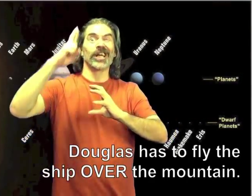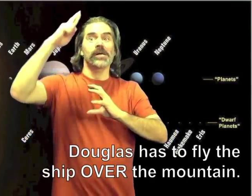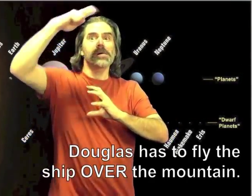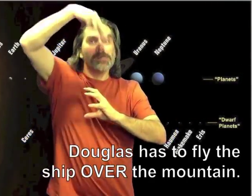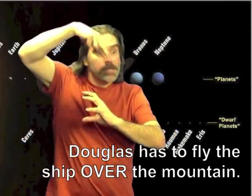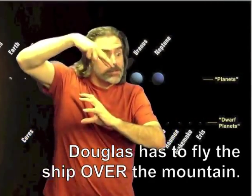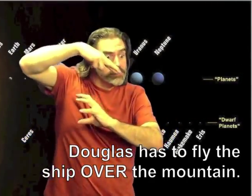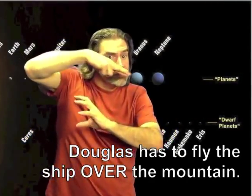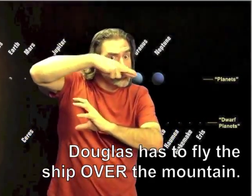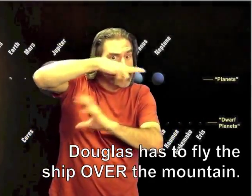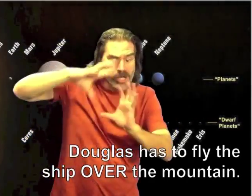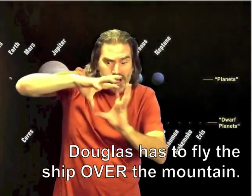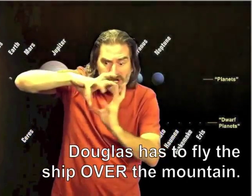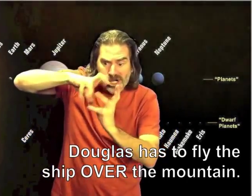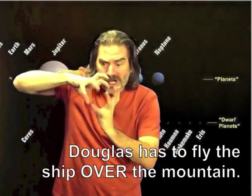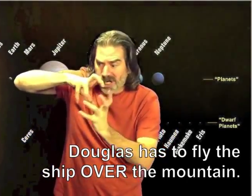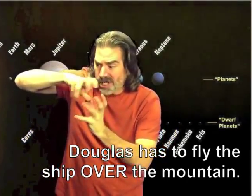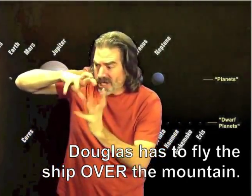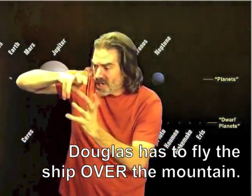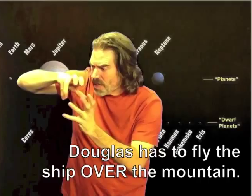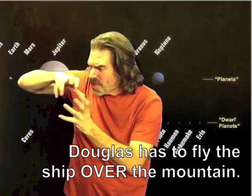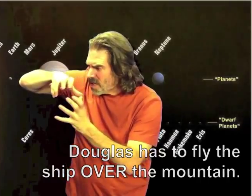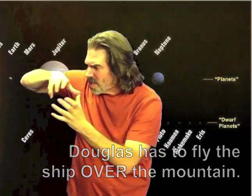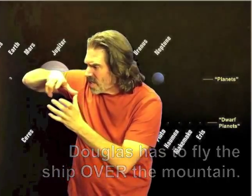And Douglas has to fly the ship over the mountain.